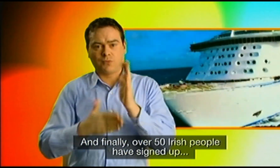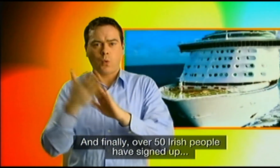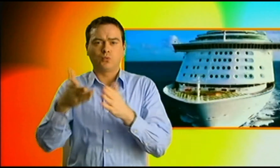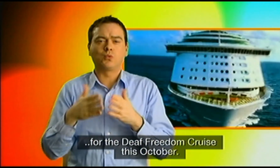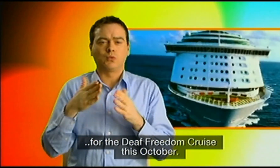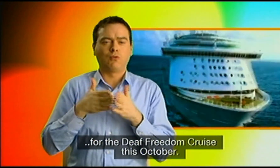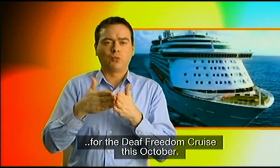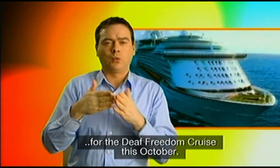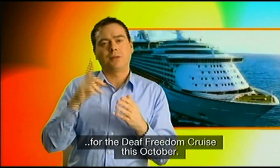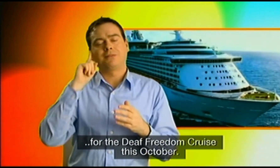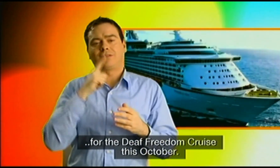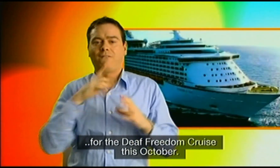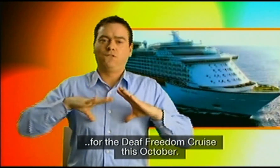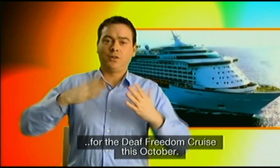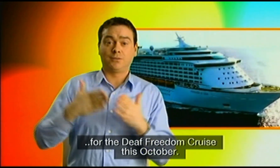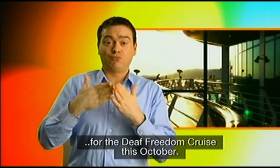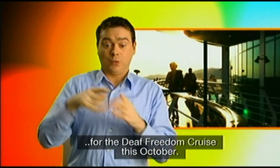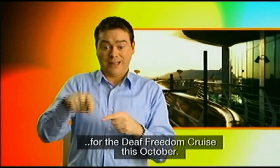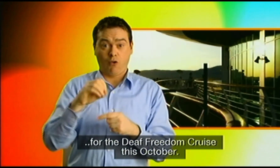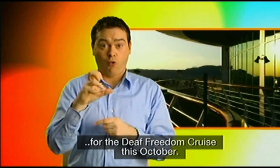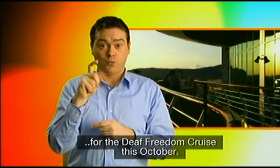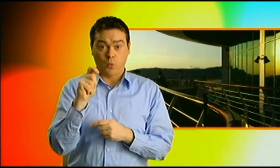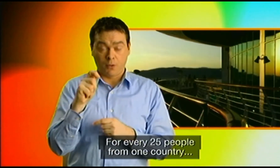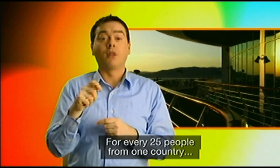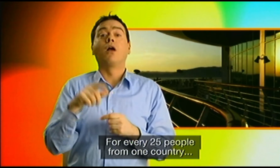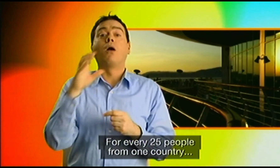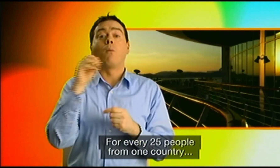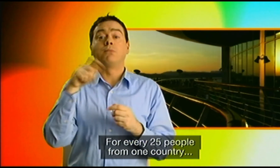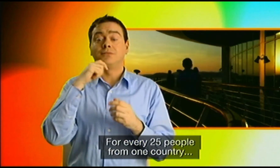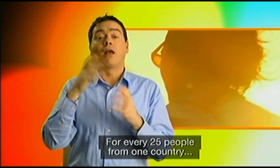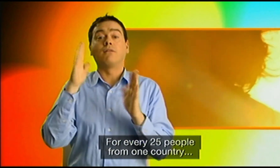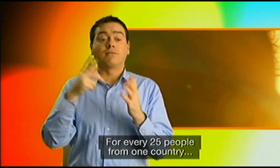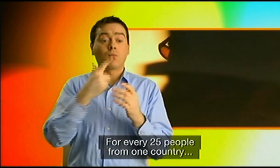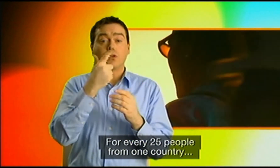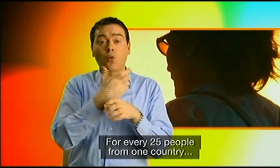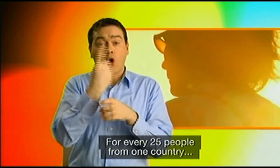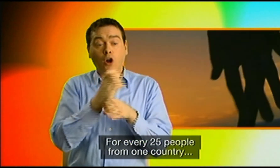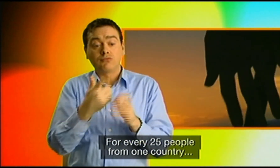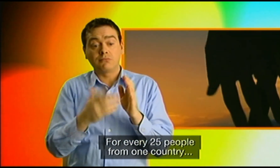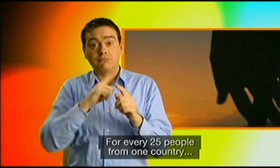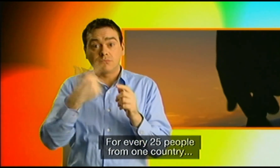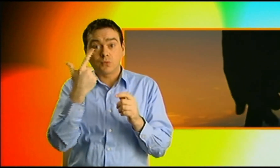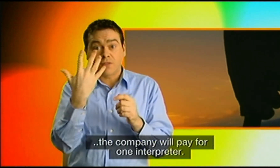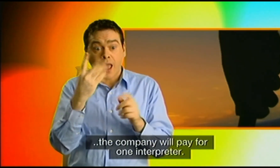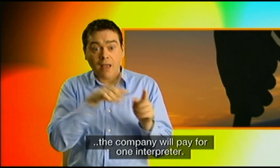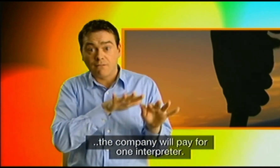up for the Deaf Freedom Cruise this summer. For every 25 people from one country, the company will pay for